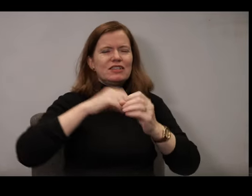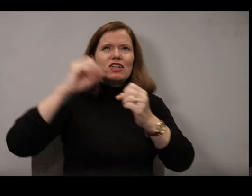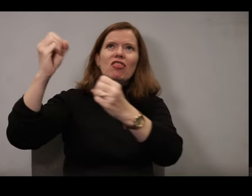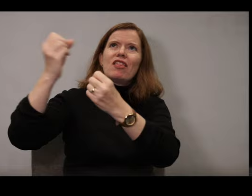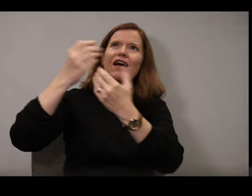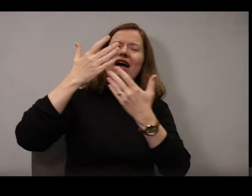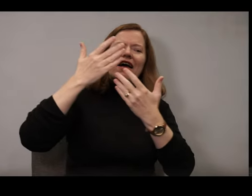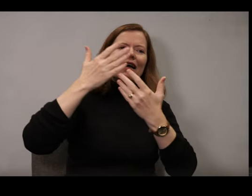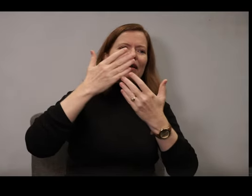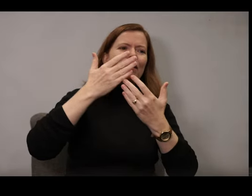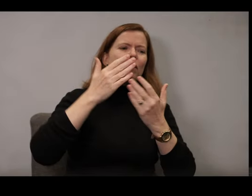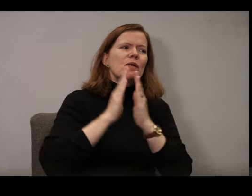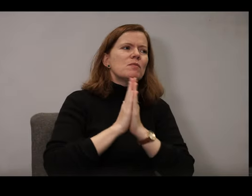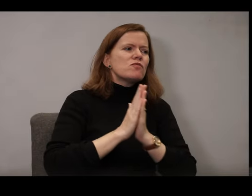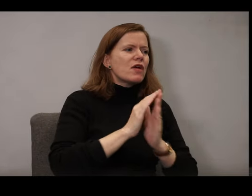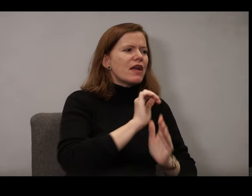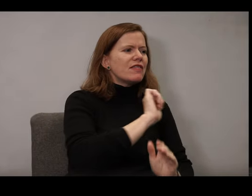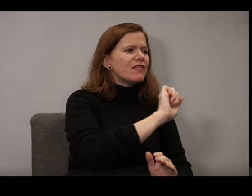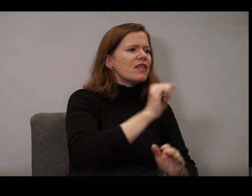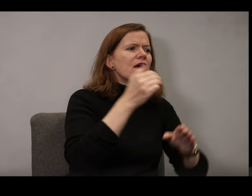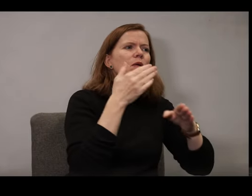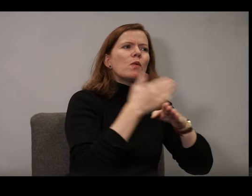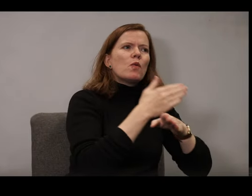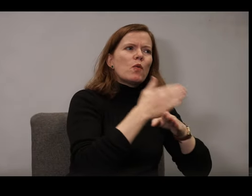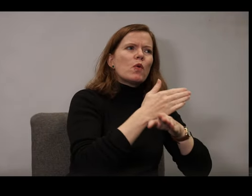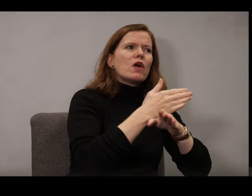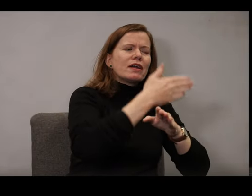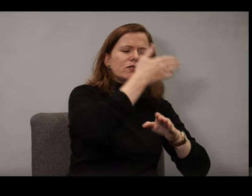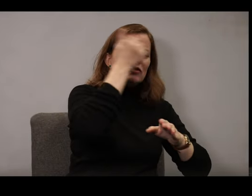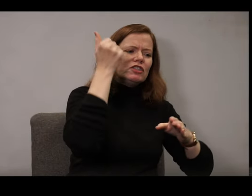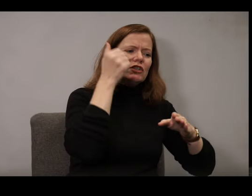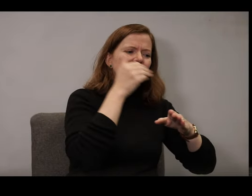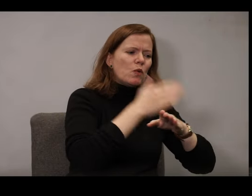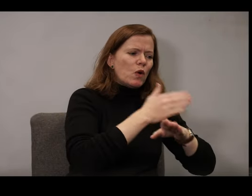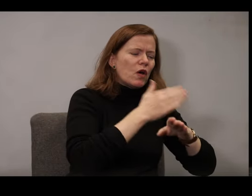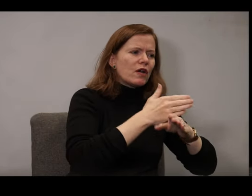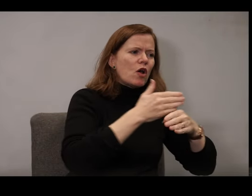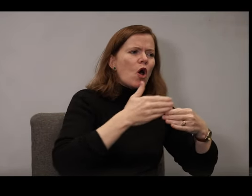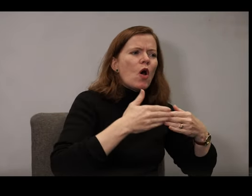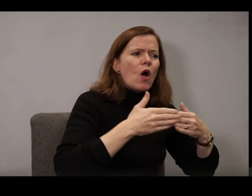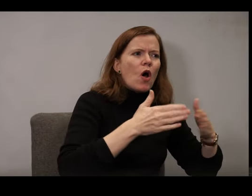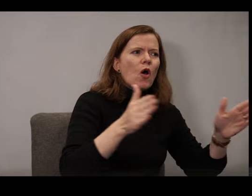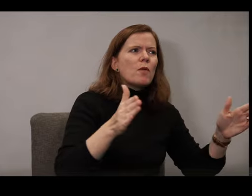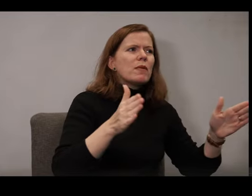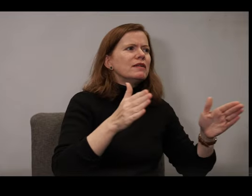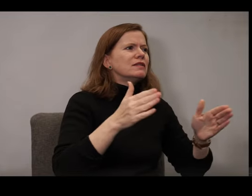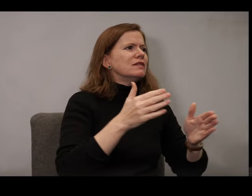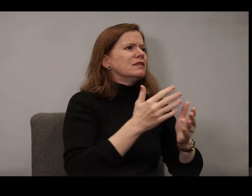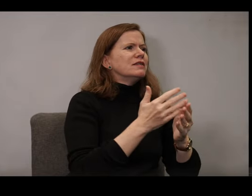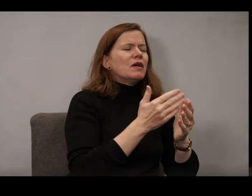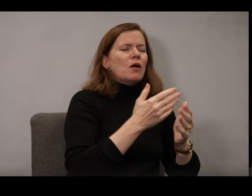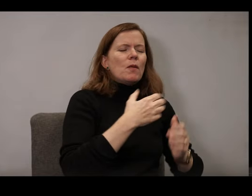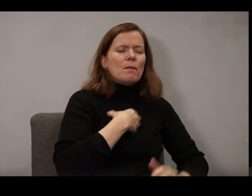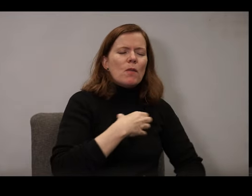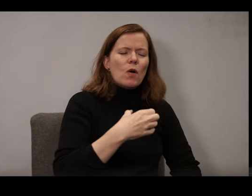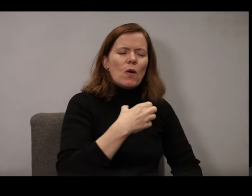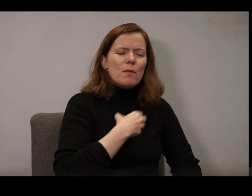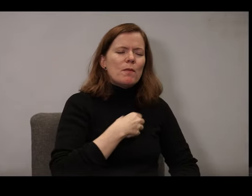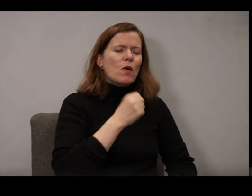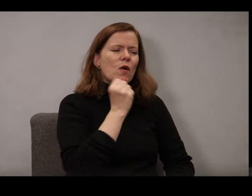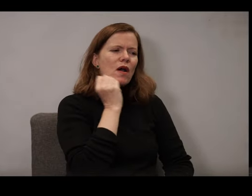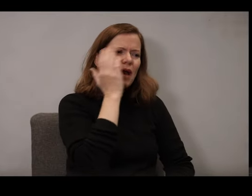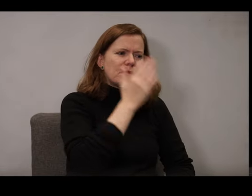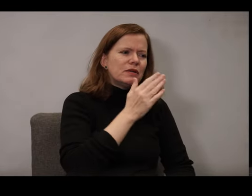open a door for their ministry so that more and more Aboriginal men and women can find freedom, fulfillment, and life